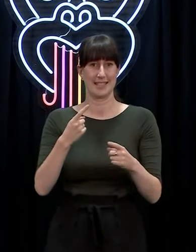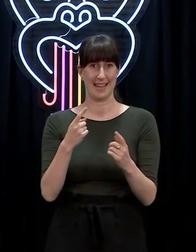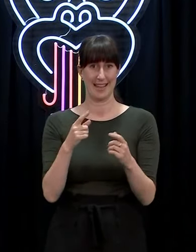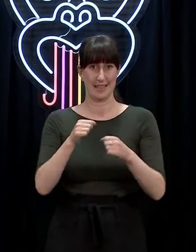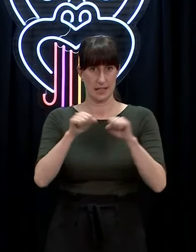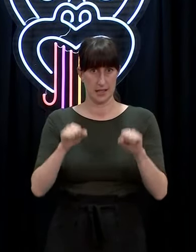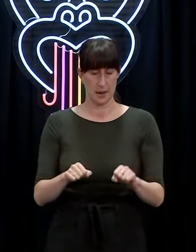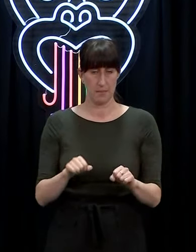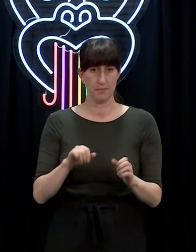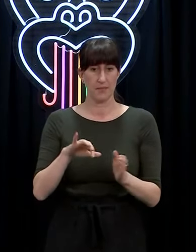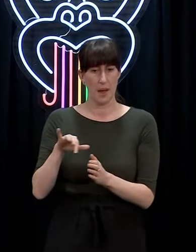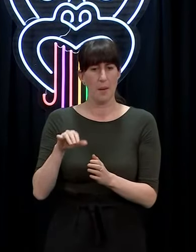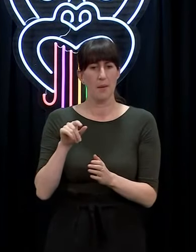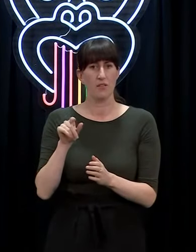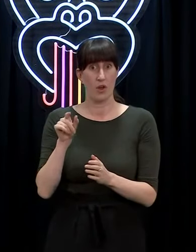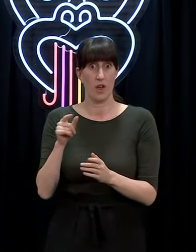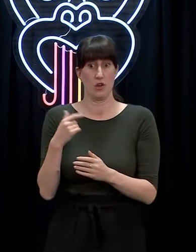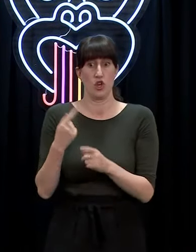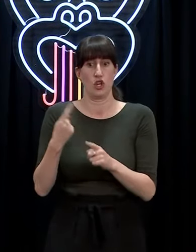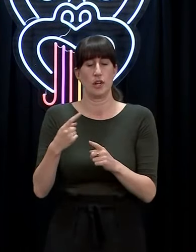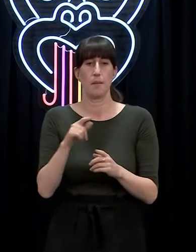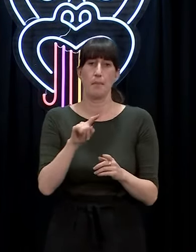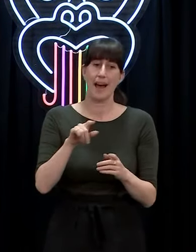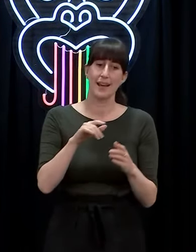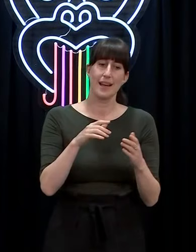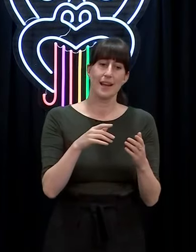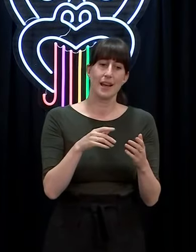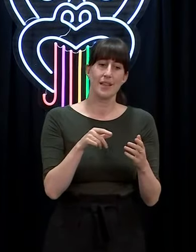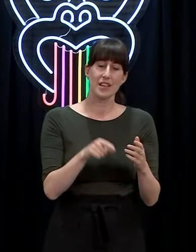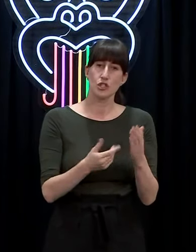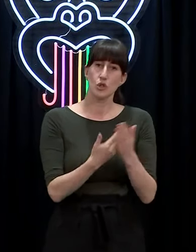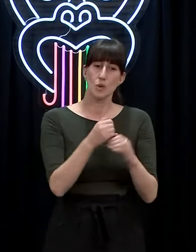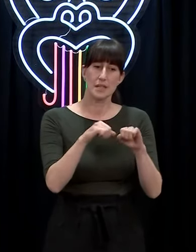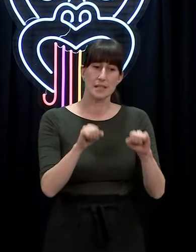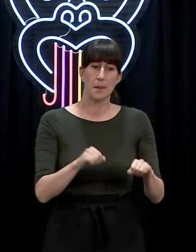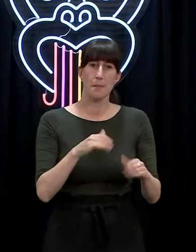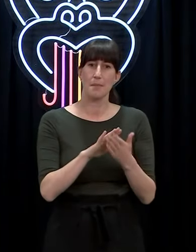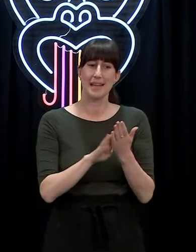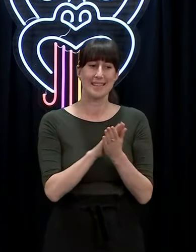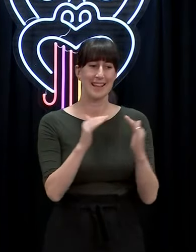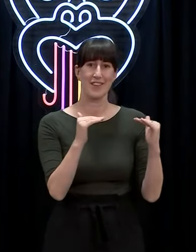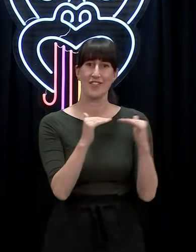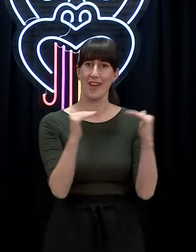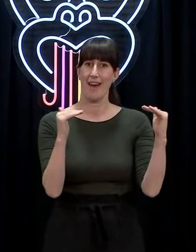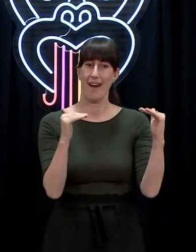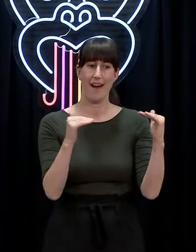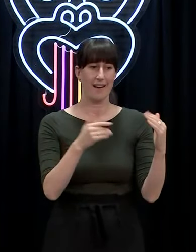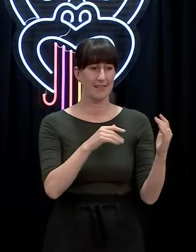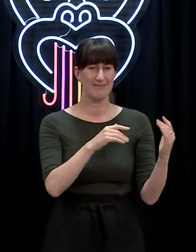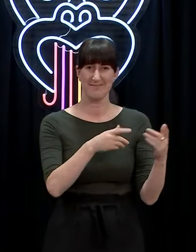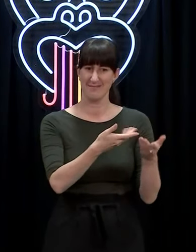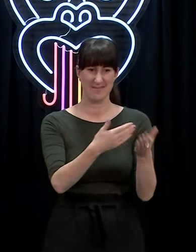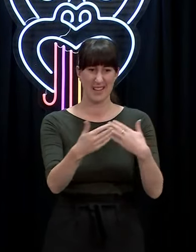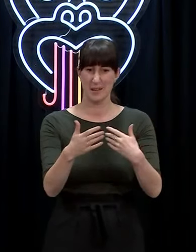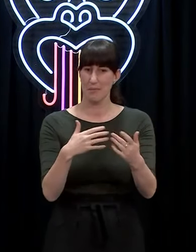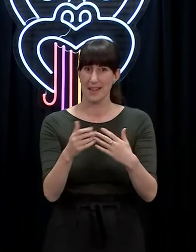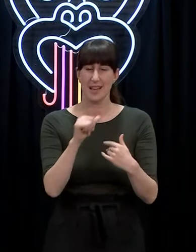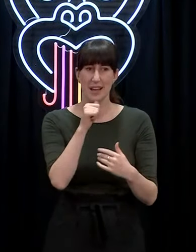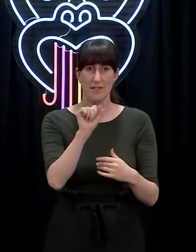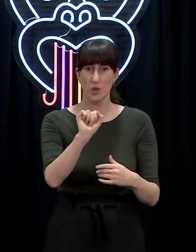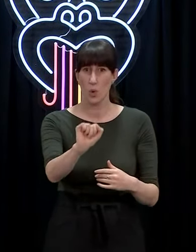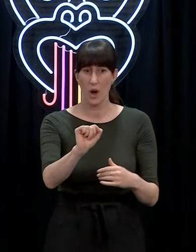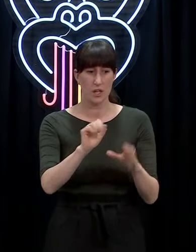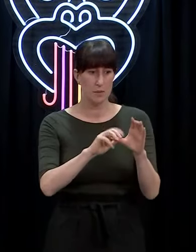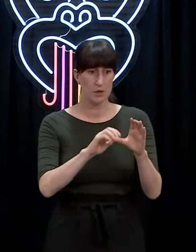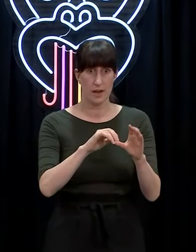that we've put in place means that the luck is equally shared, rather than whether your web browser is faster and you're